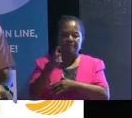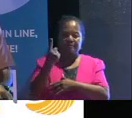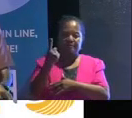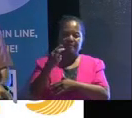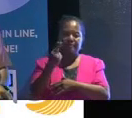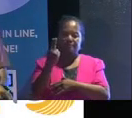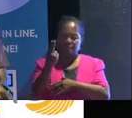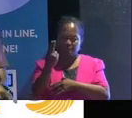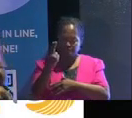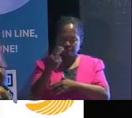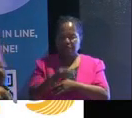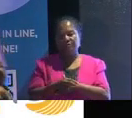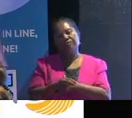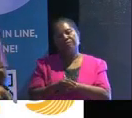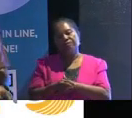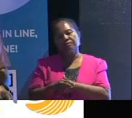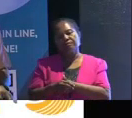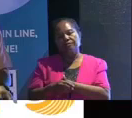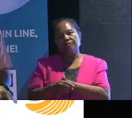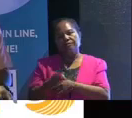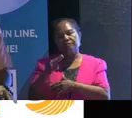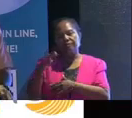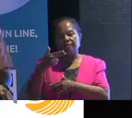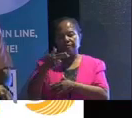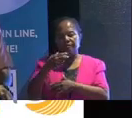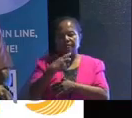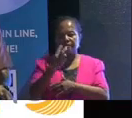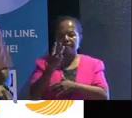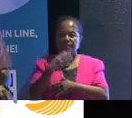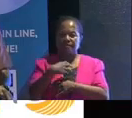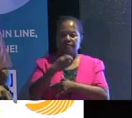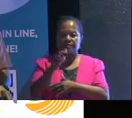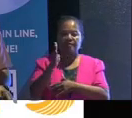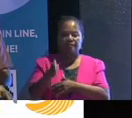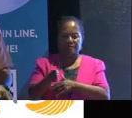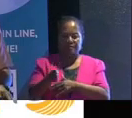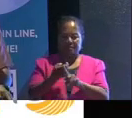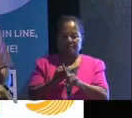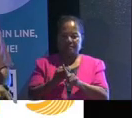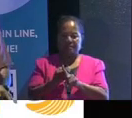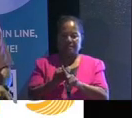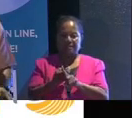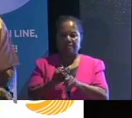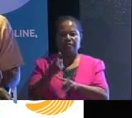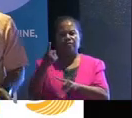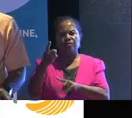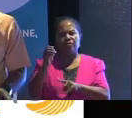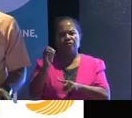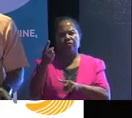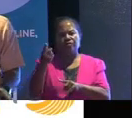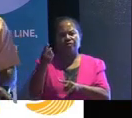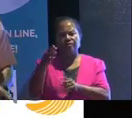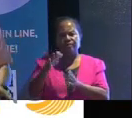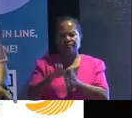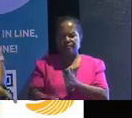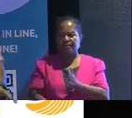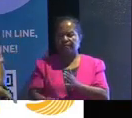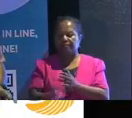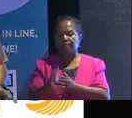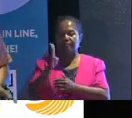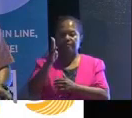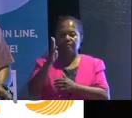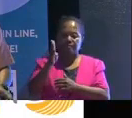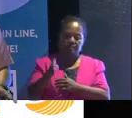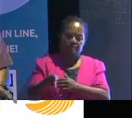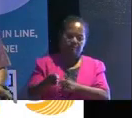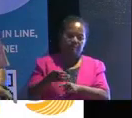dependents, 28.85, 3 or more dependents, 40 kina 38. So you reduce it by 40 kina